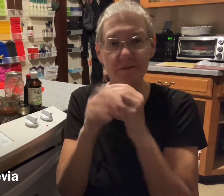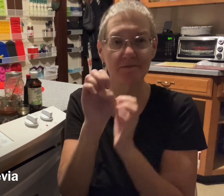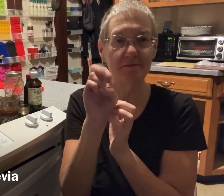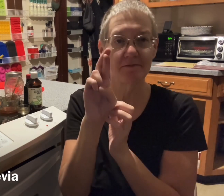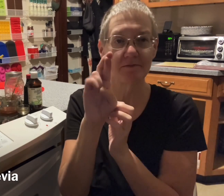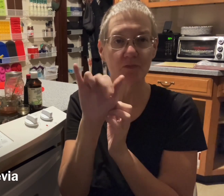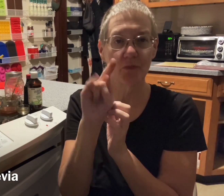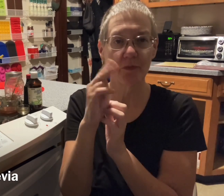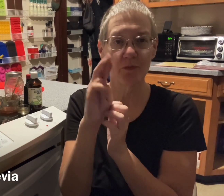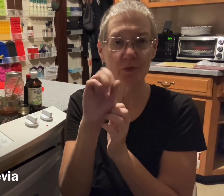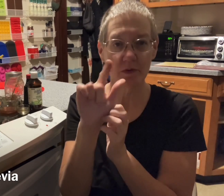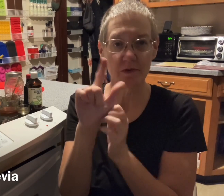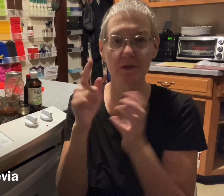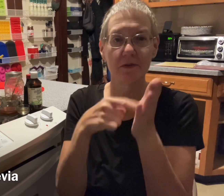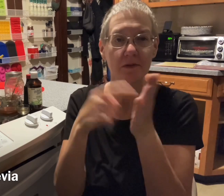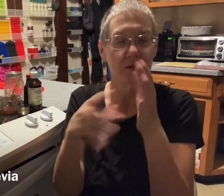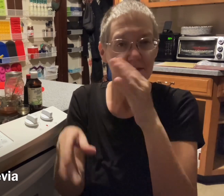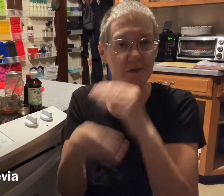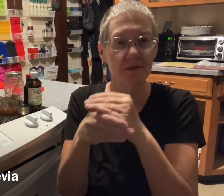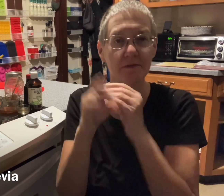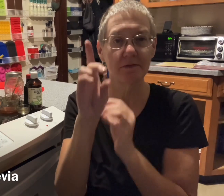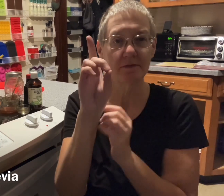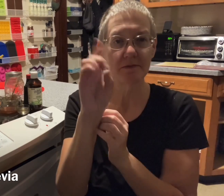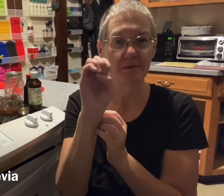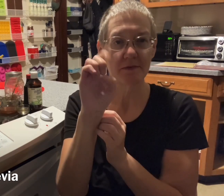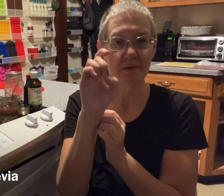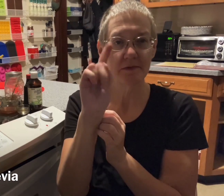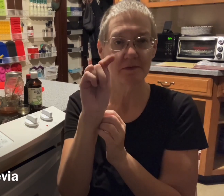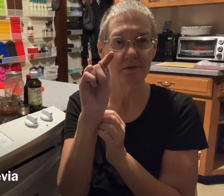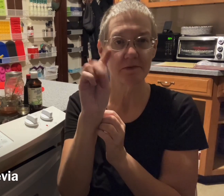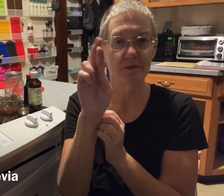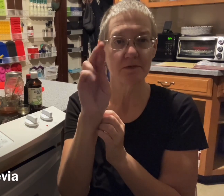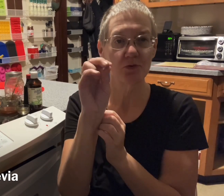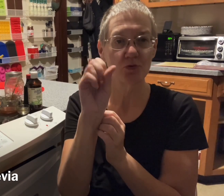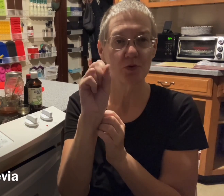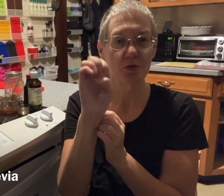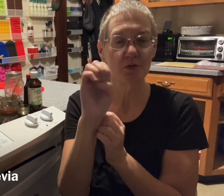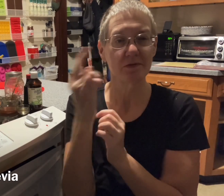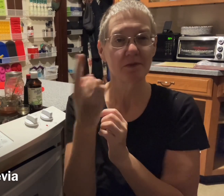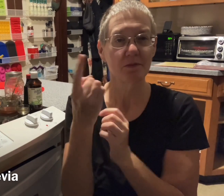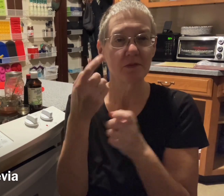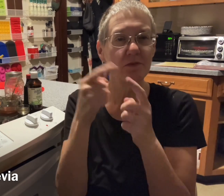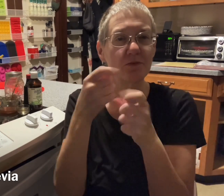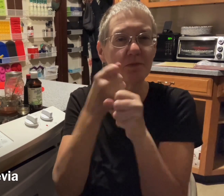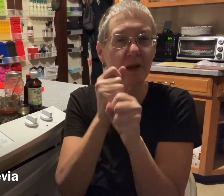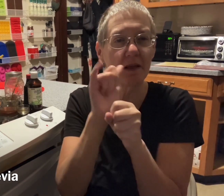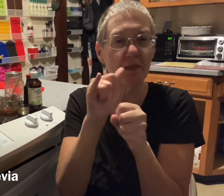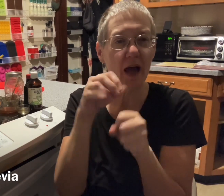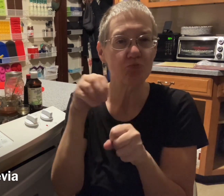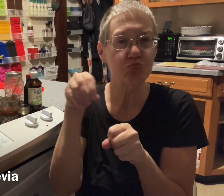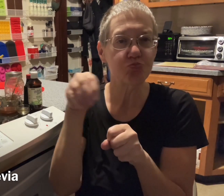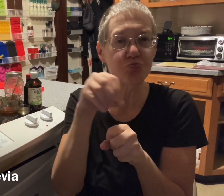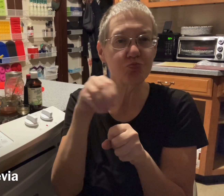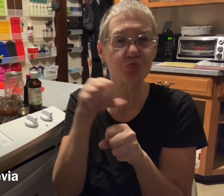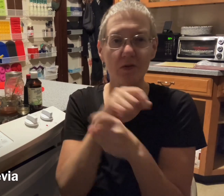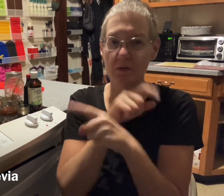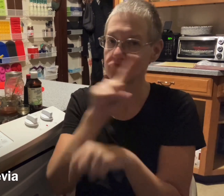Sometimes they have erythritol in them, or dextrose, something to make it granular.